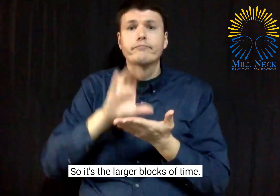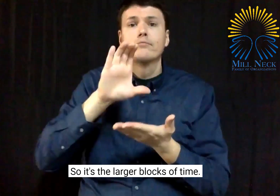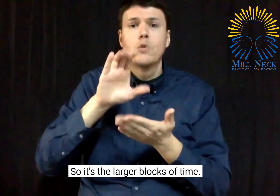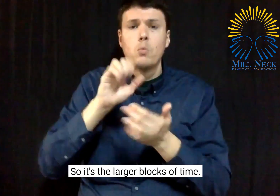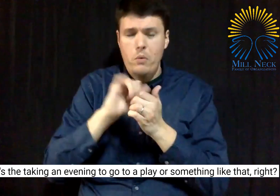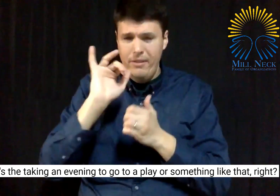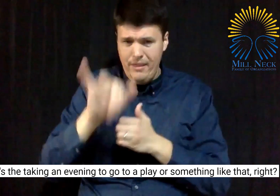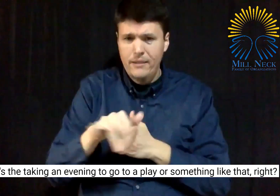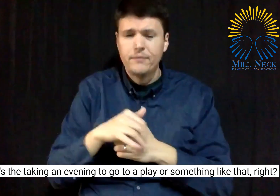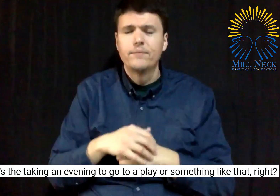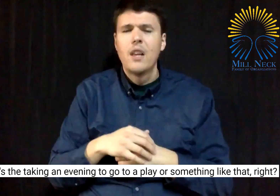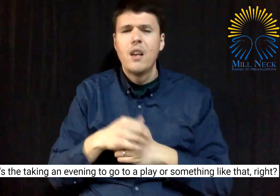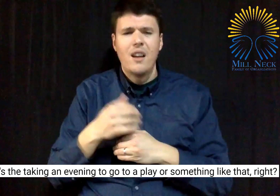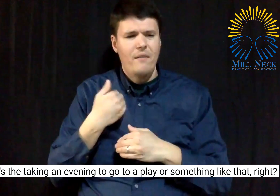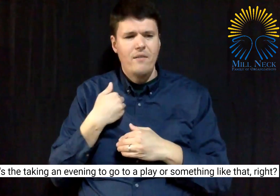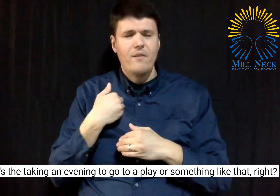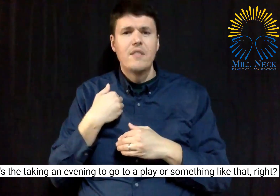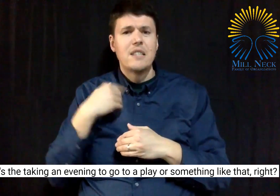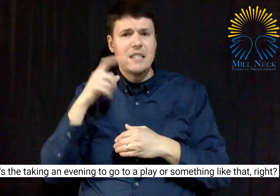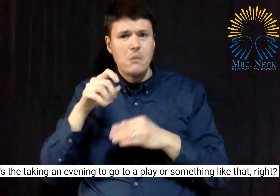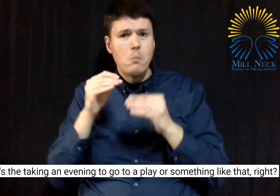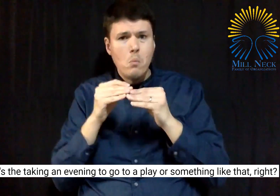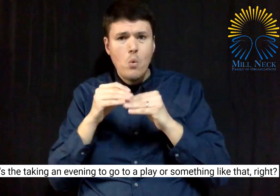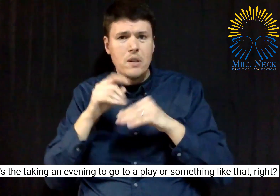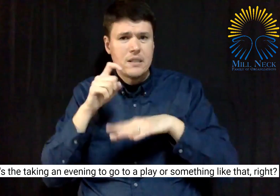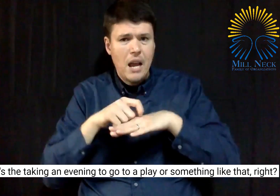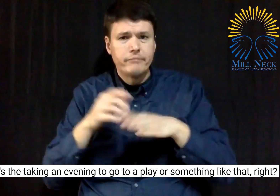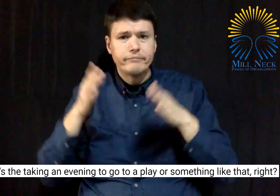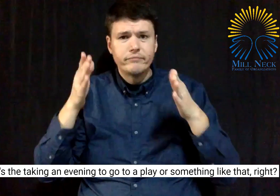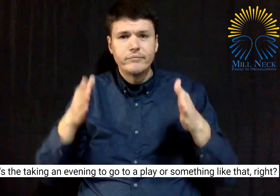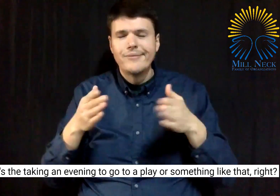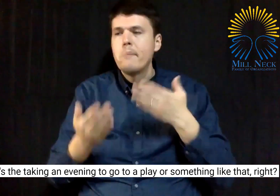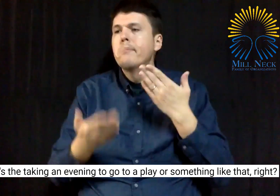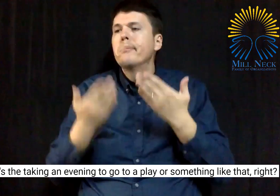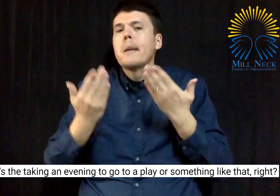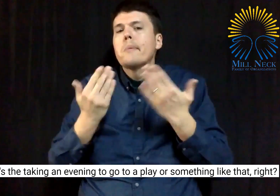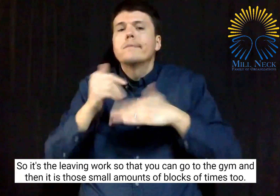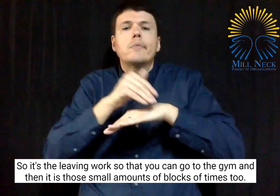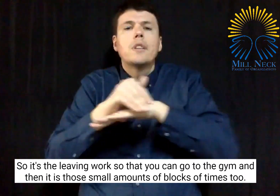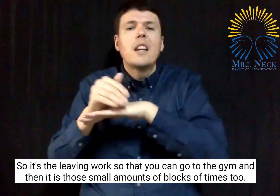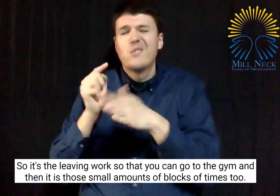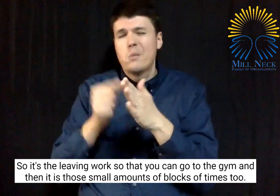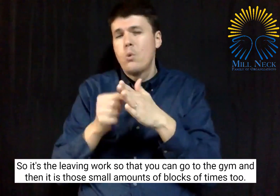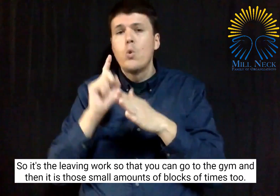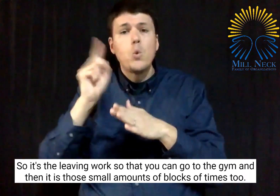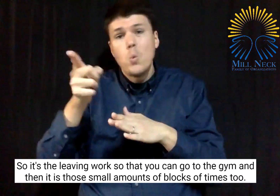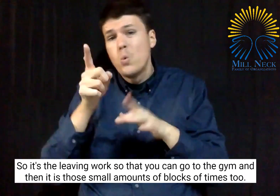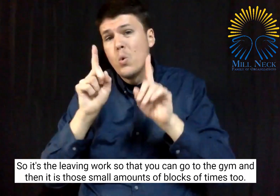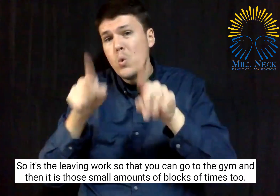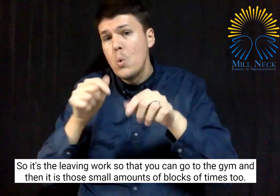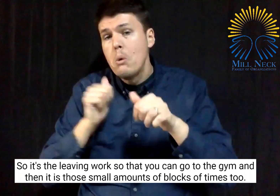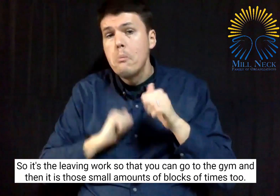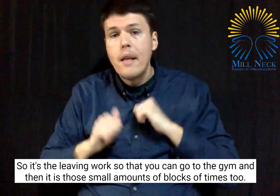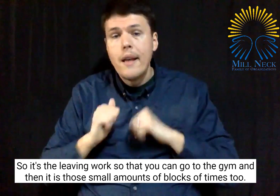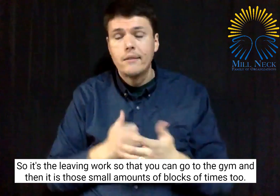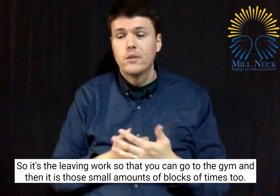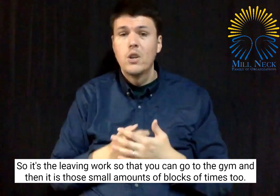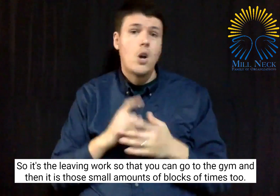time. It's the taking an evening to go to a play or something like that, right? So it's the leaving work so that you can go to the